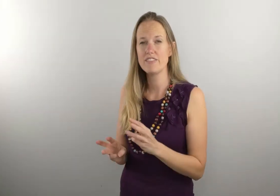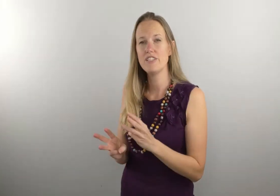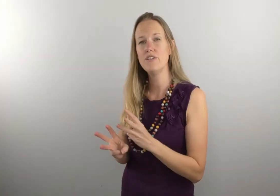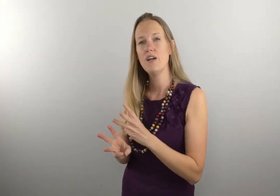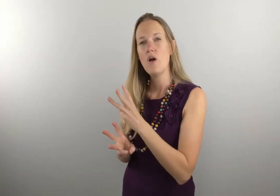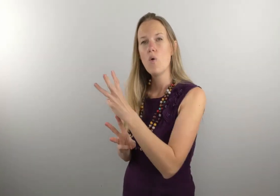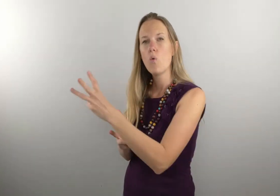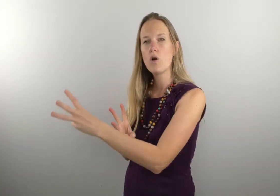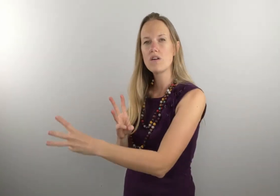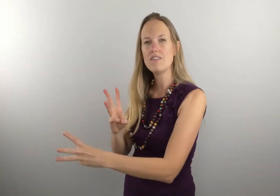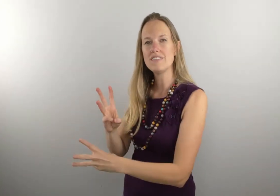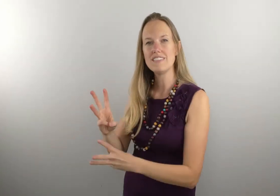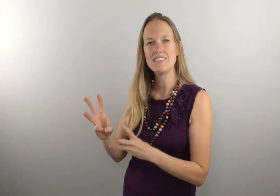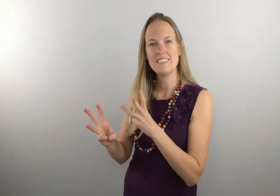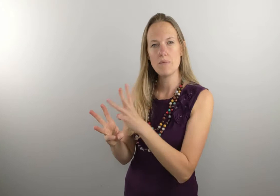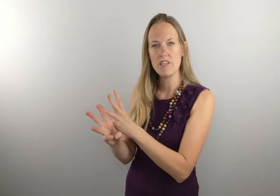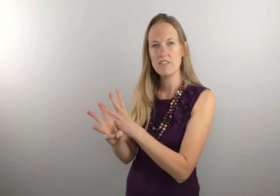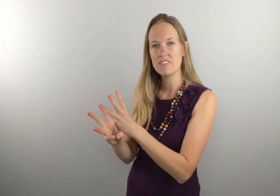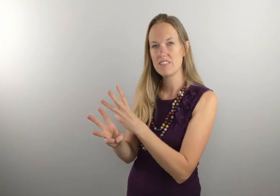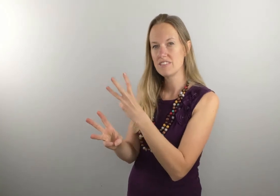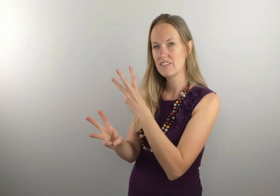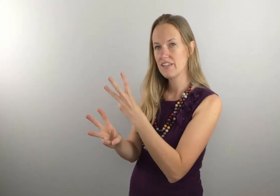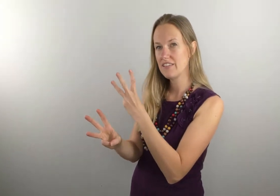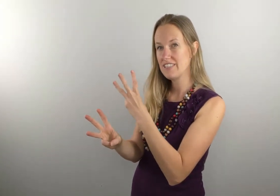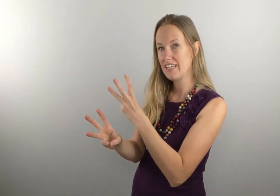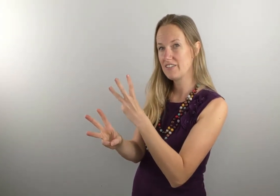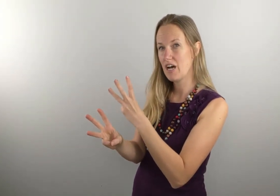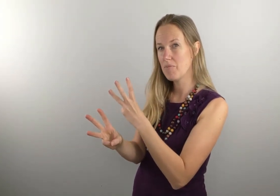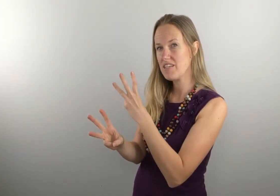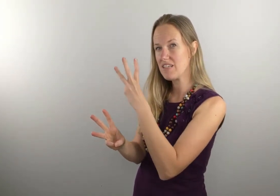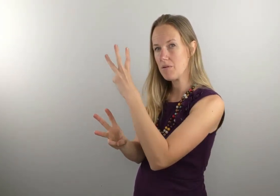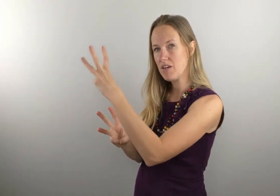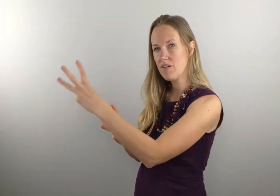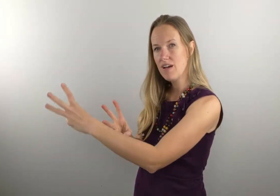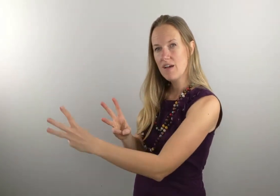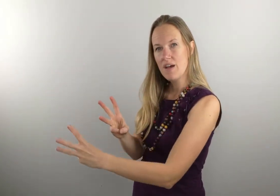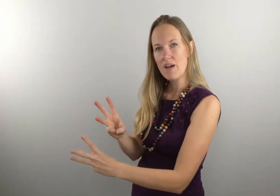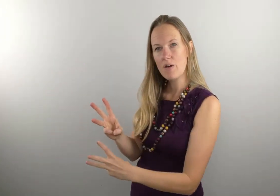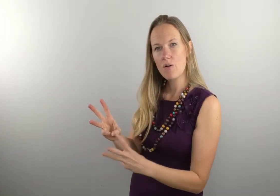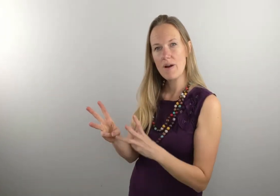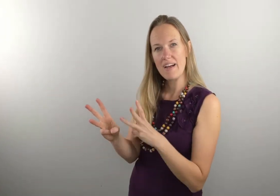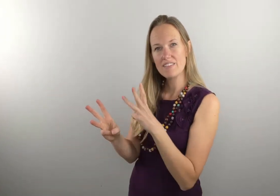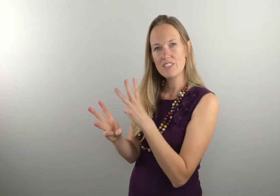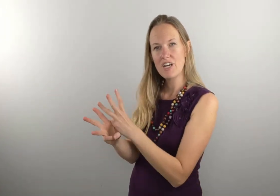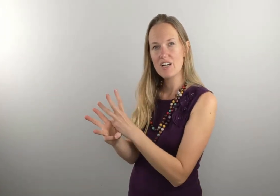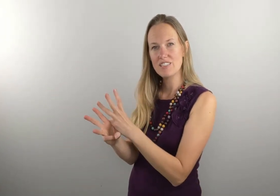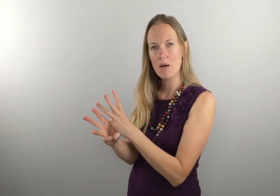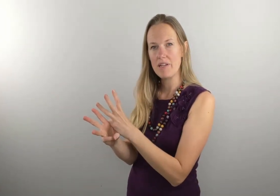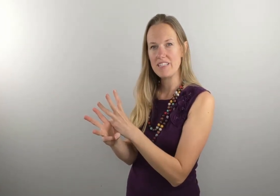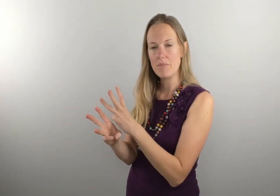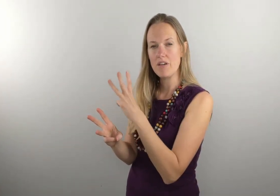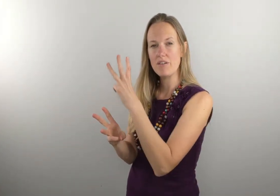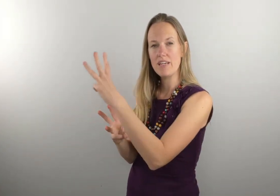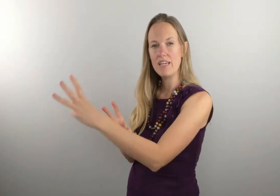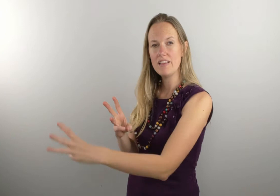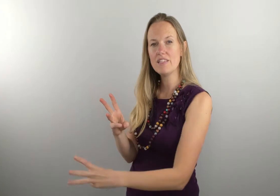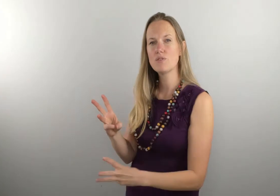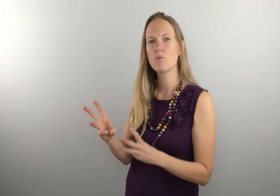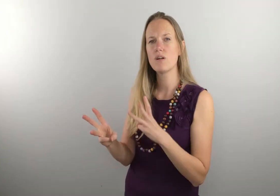to. World is W's. So you take your dominant W and go around your non-dominant W. In this